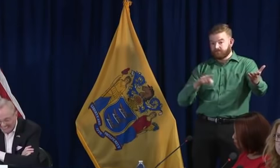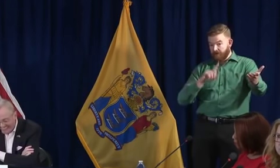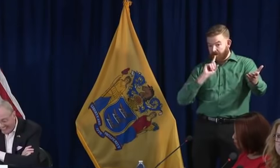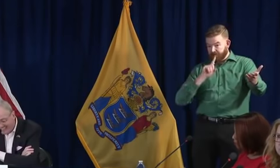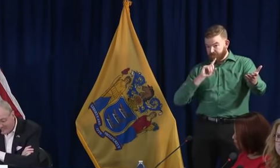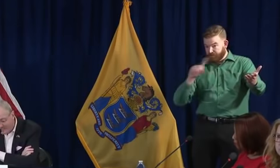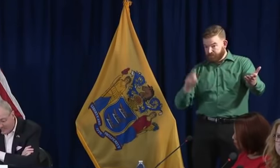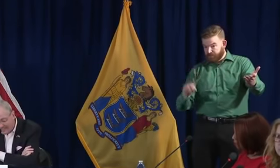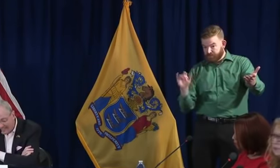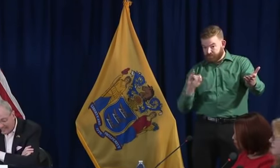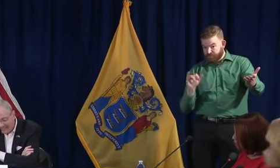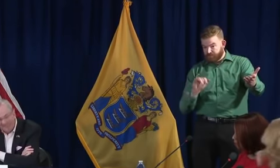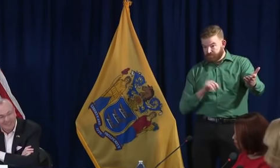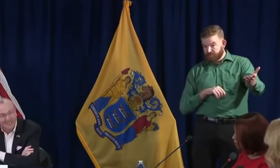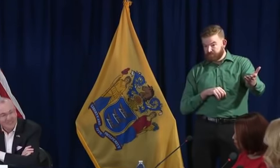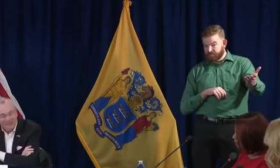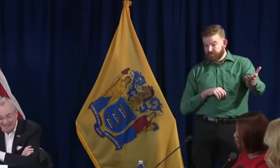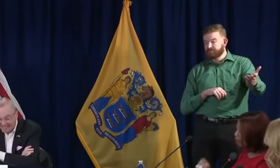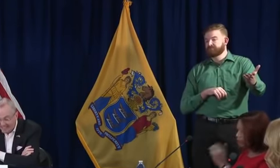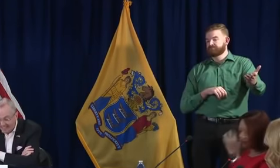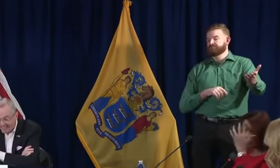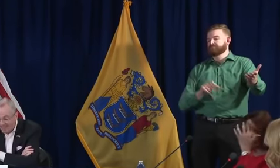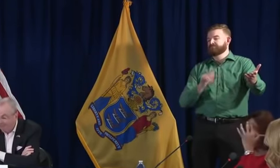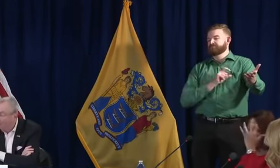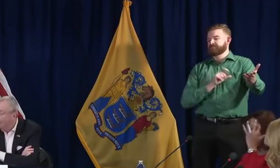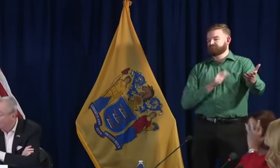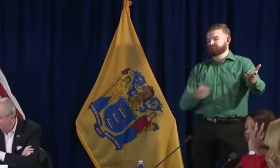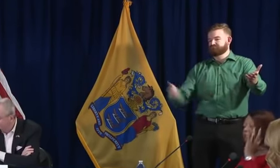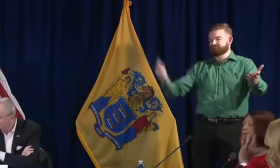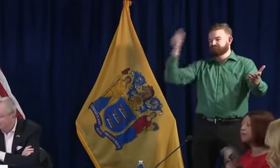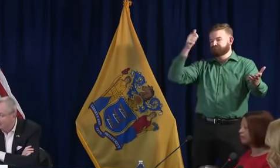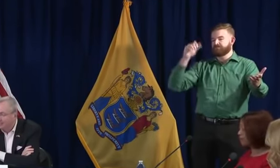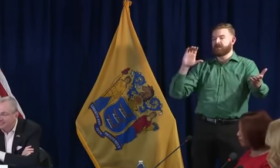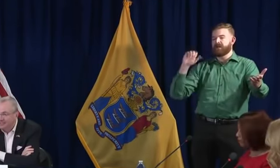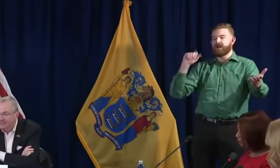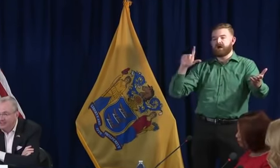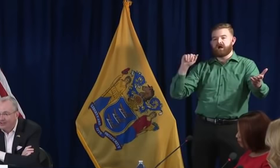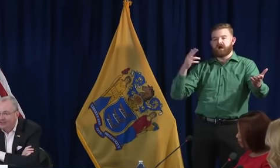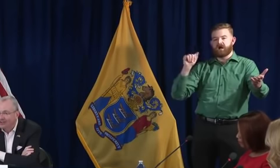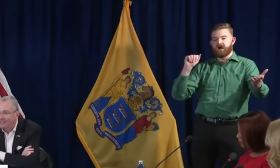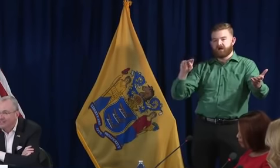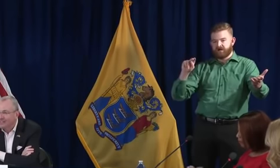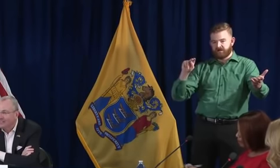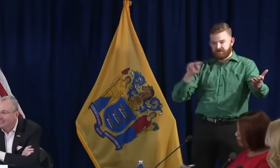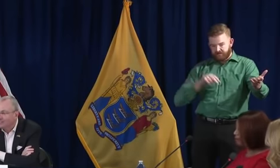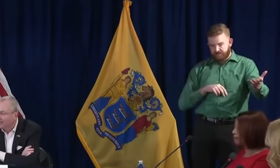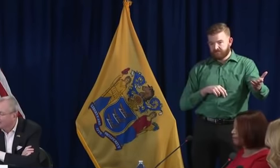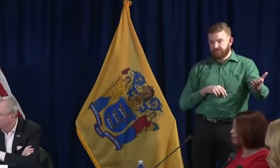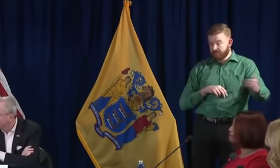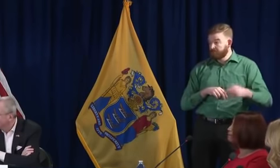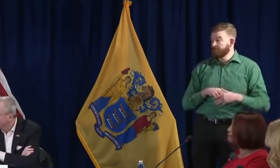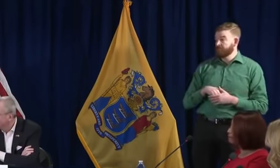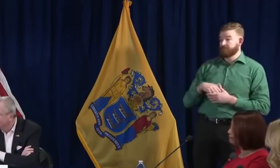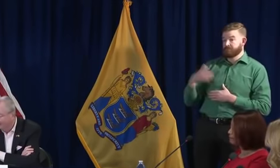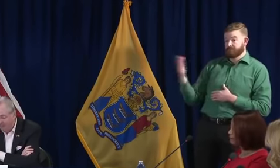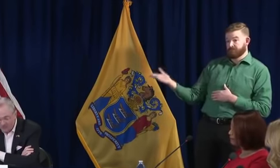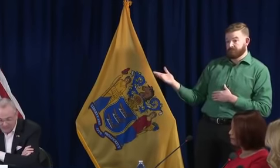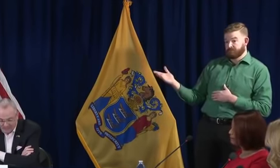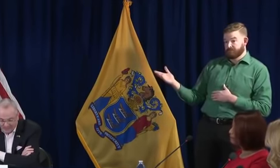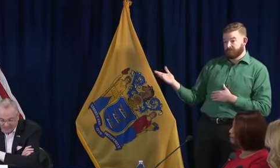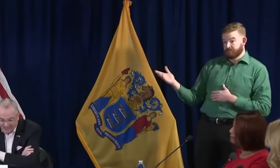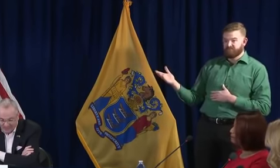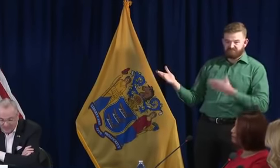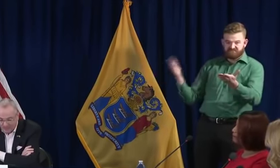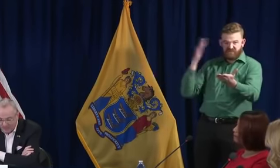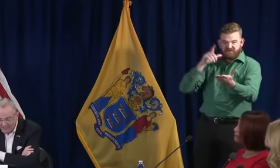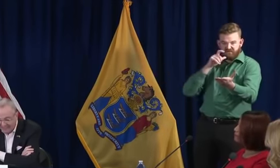topics, Superintendent Colonel Pat Callahan. To my right, as I said, she no longer needs any introduction, the Commissioner of